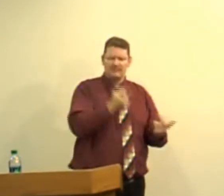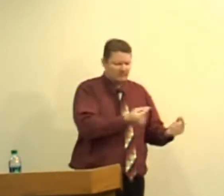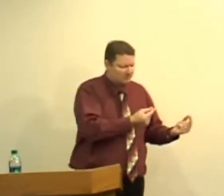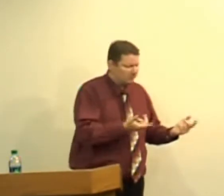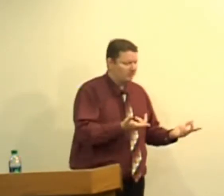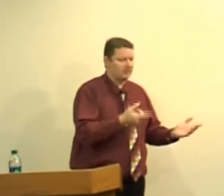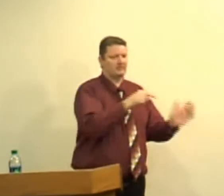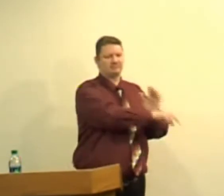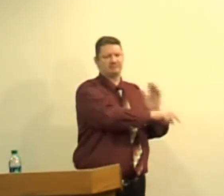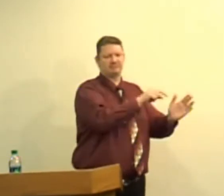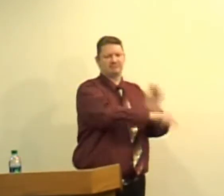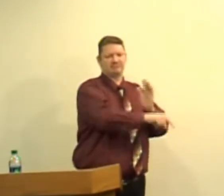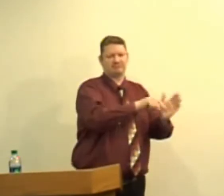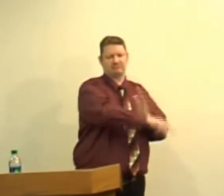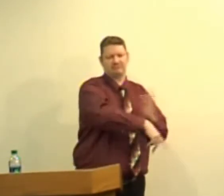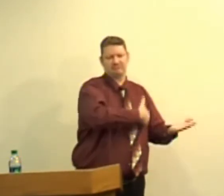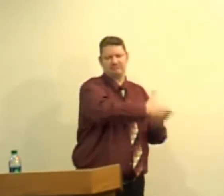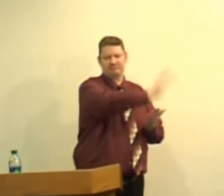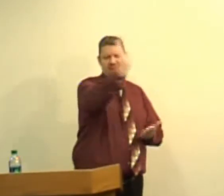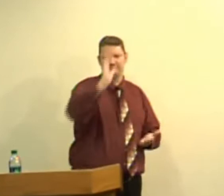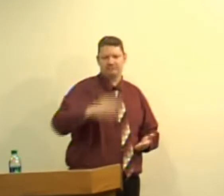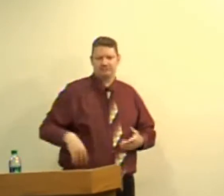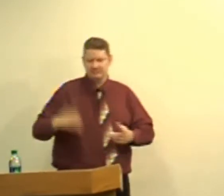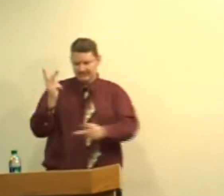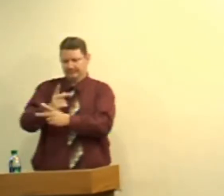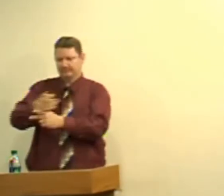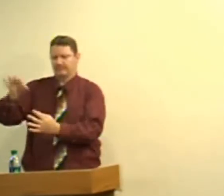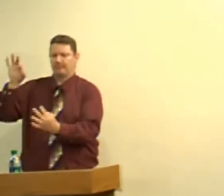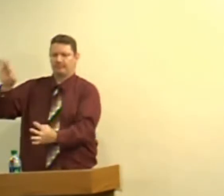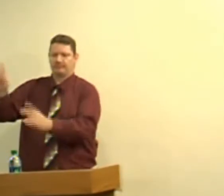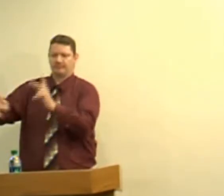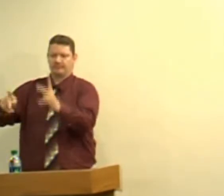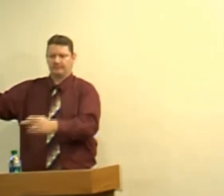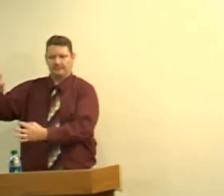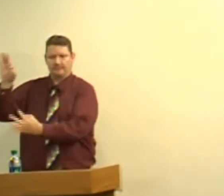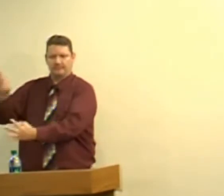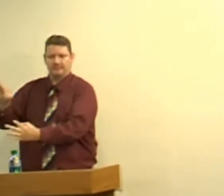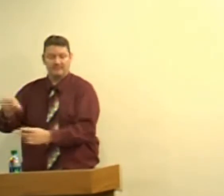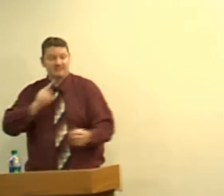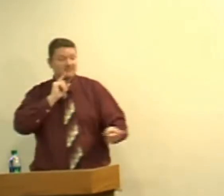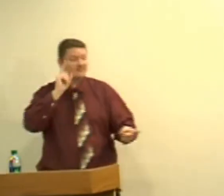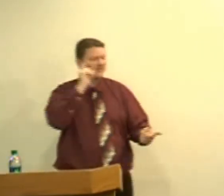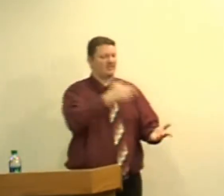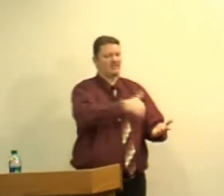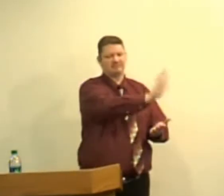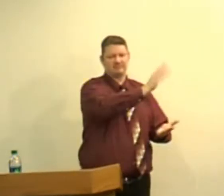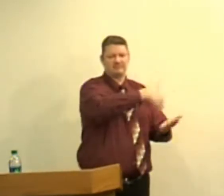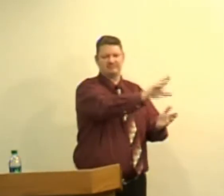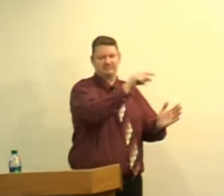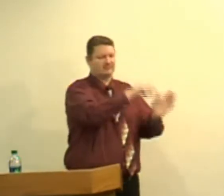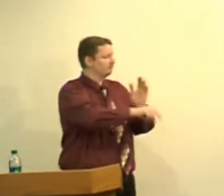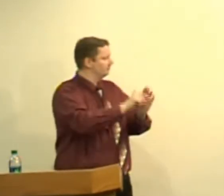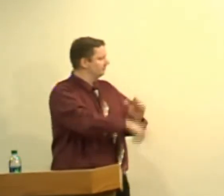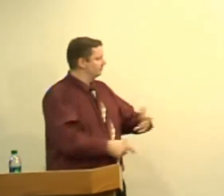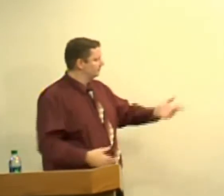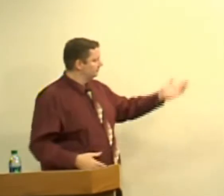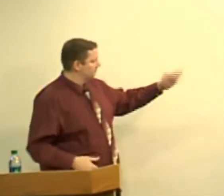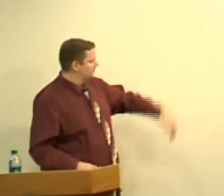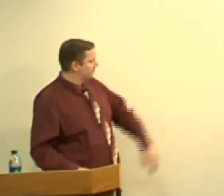You know, and if people were deaf, if children were deaf, or people were deaf, he would kill them. Same. Or disabled people as well.